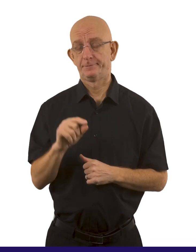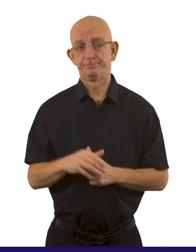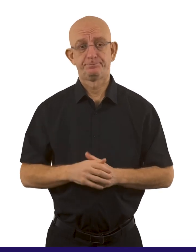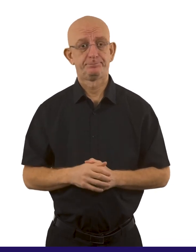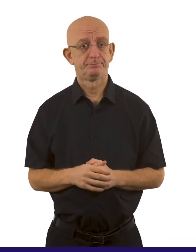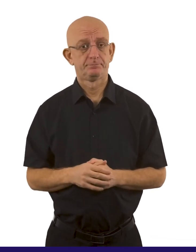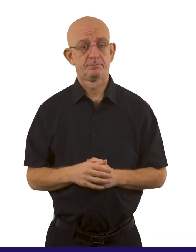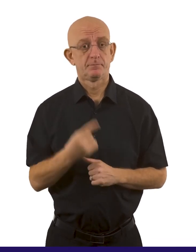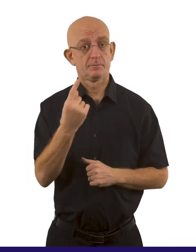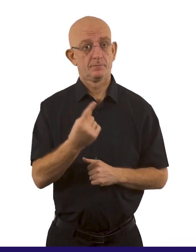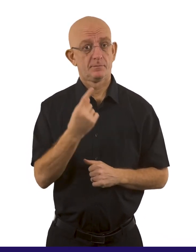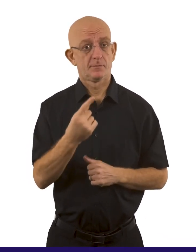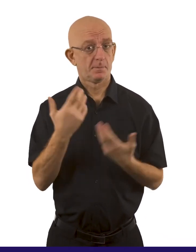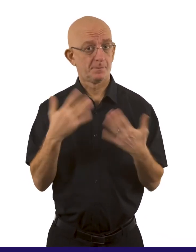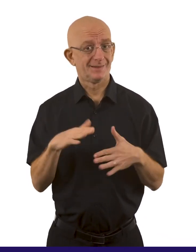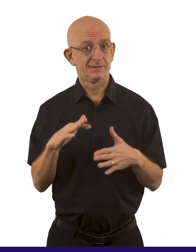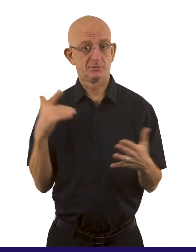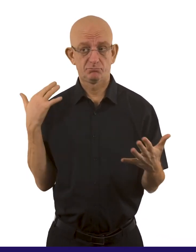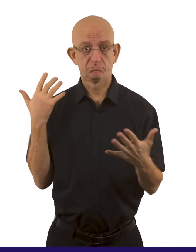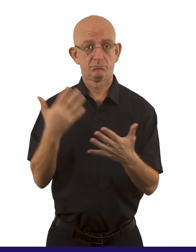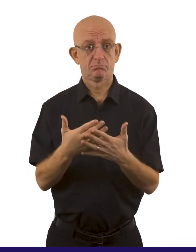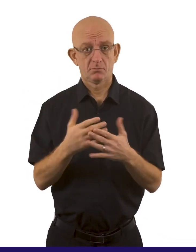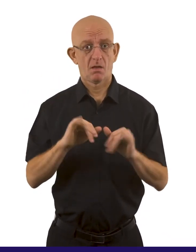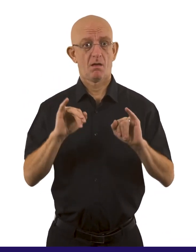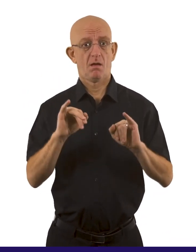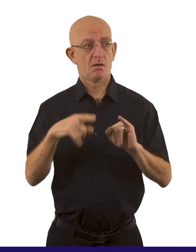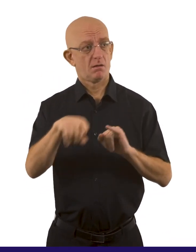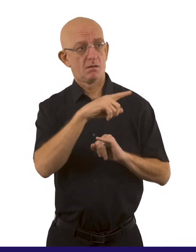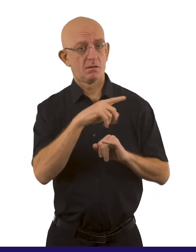Have you ever experienced violence because of your disability?